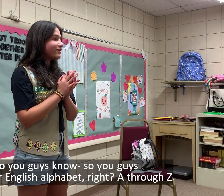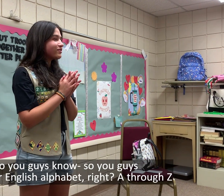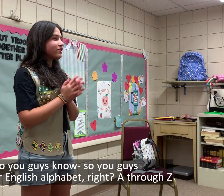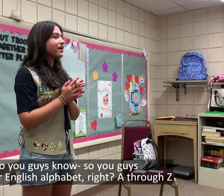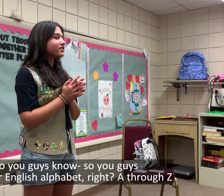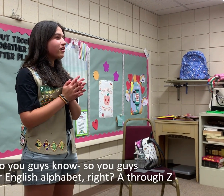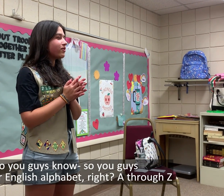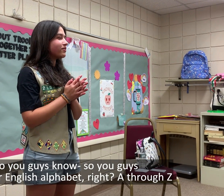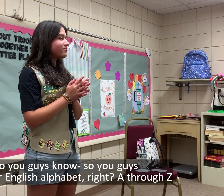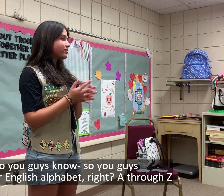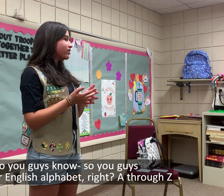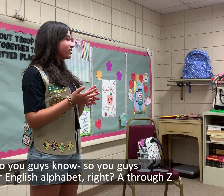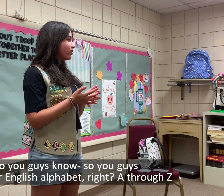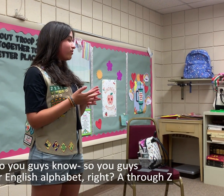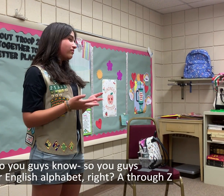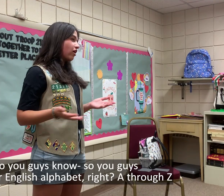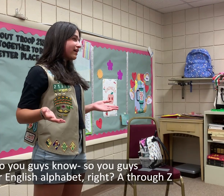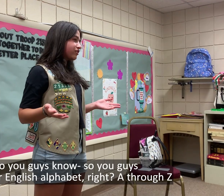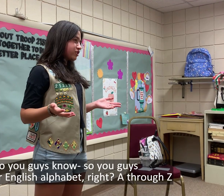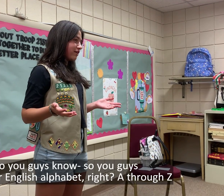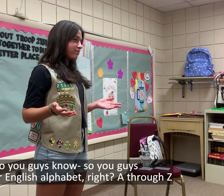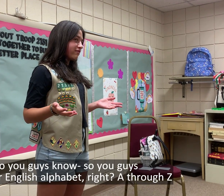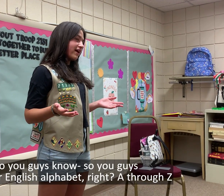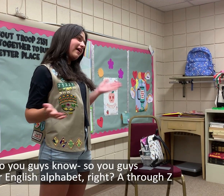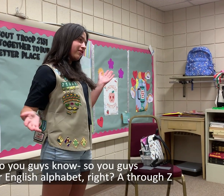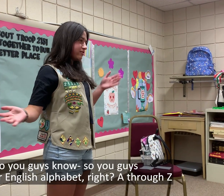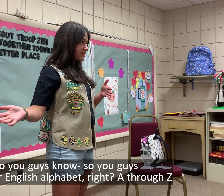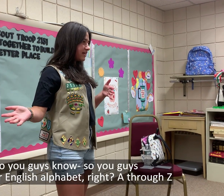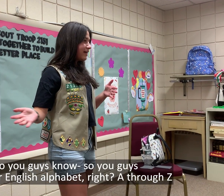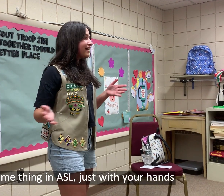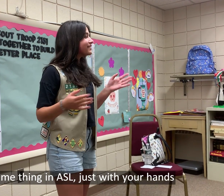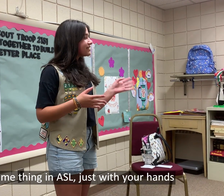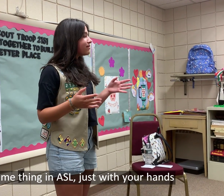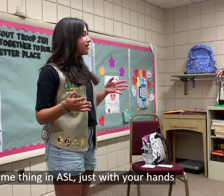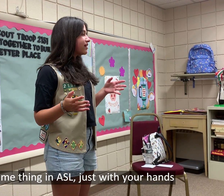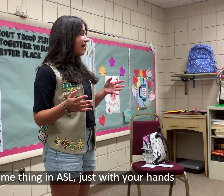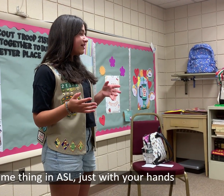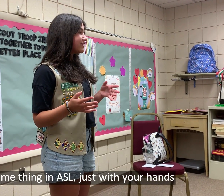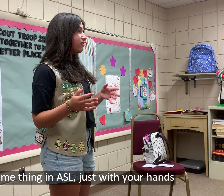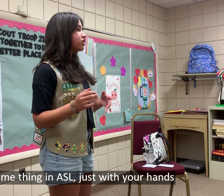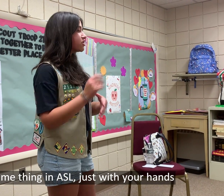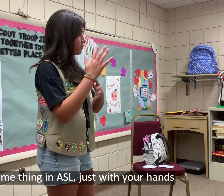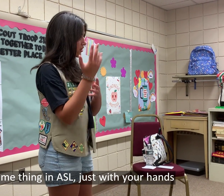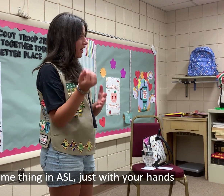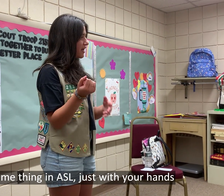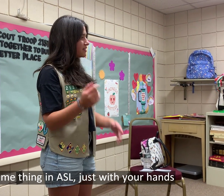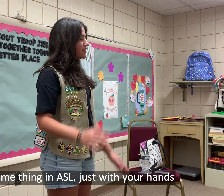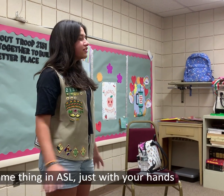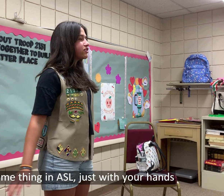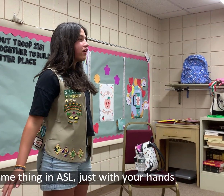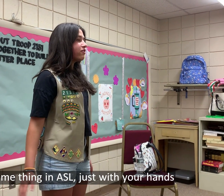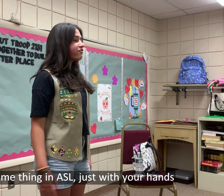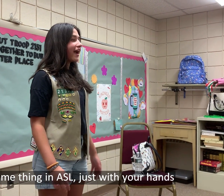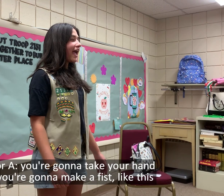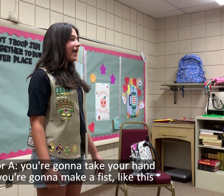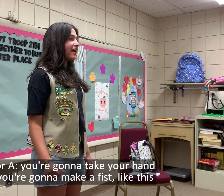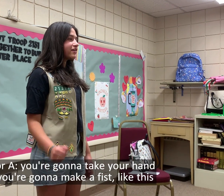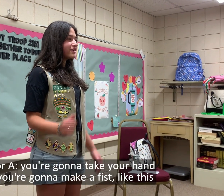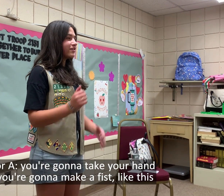you guys know our English alphabet, right? A through Z. It's the same thing in ASL, just with your hands. So for A, you're gonna